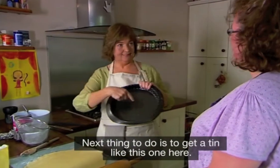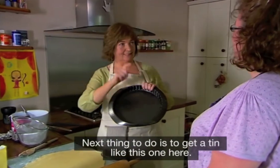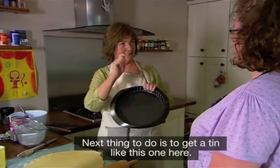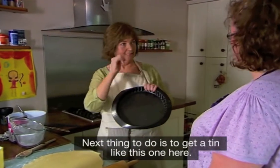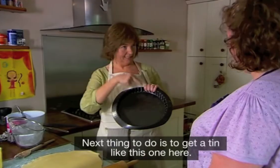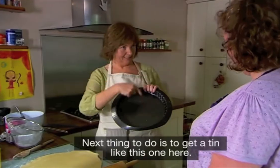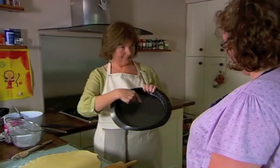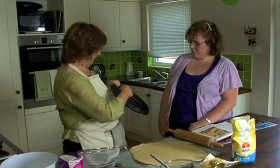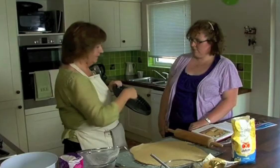like this one here.